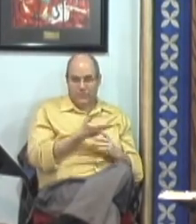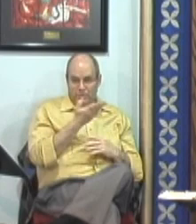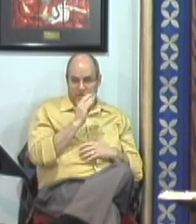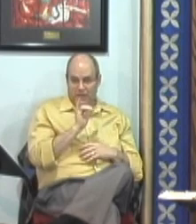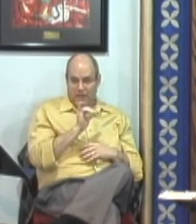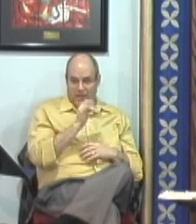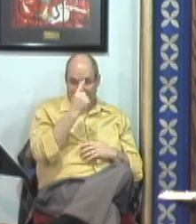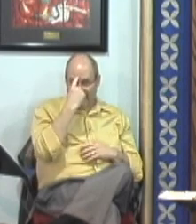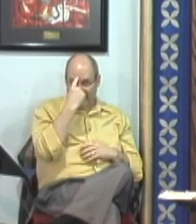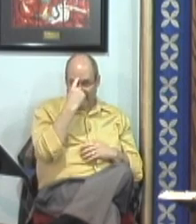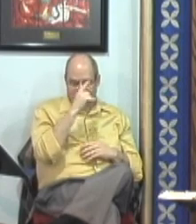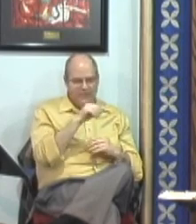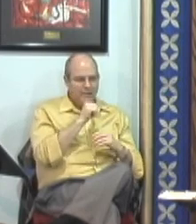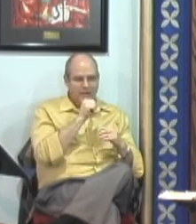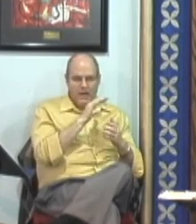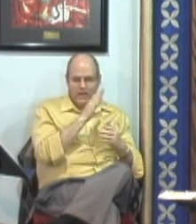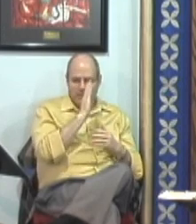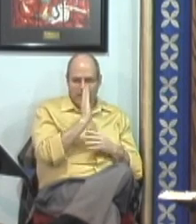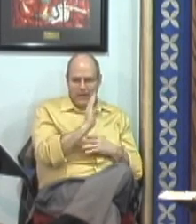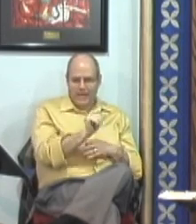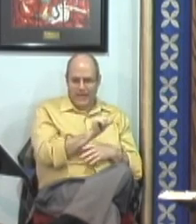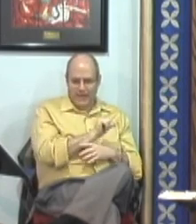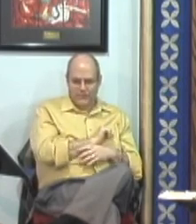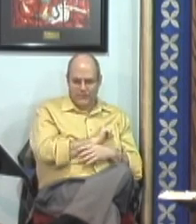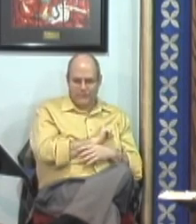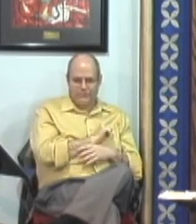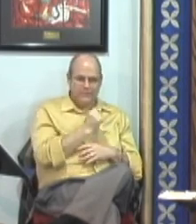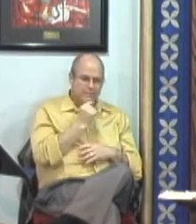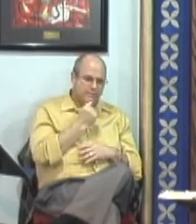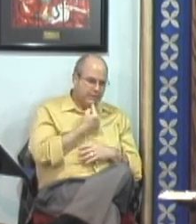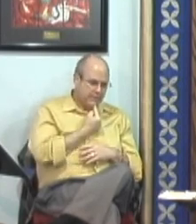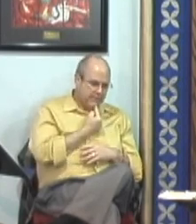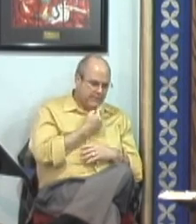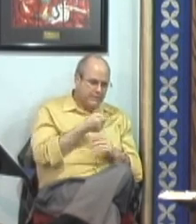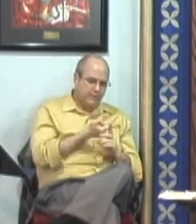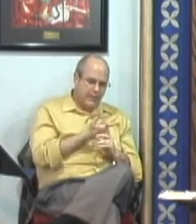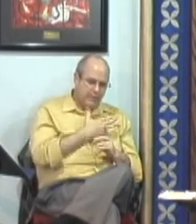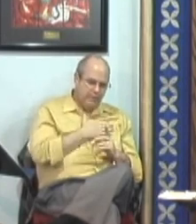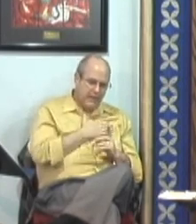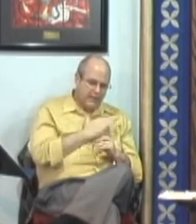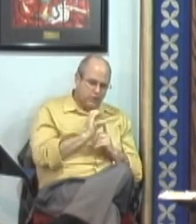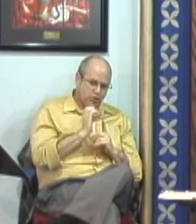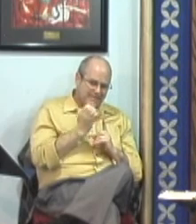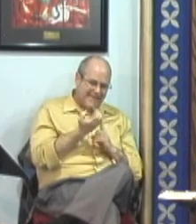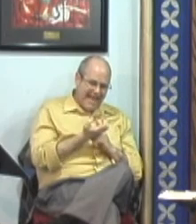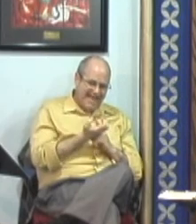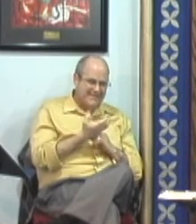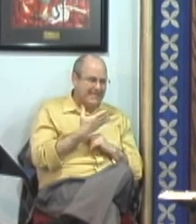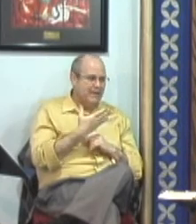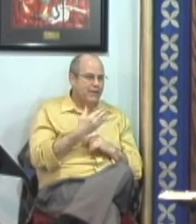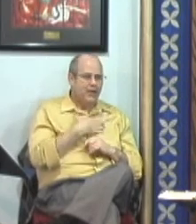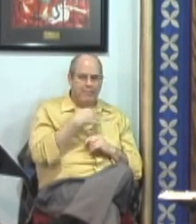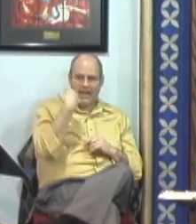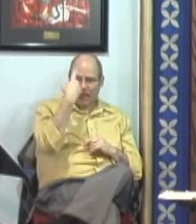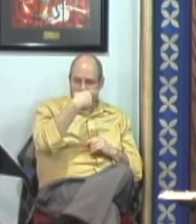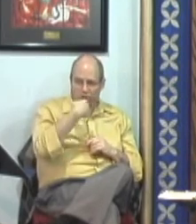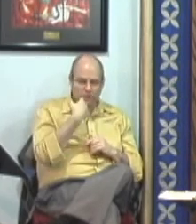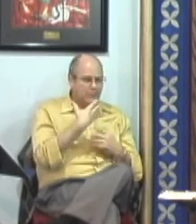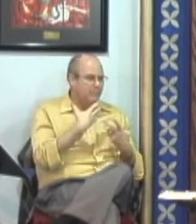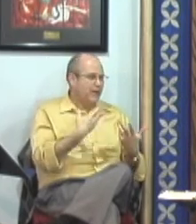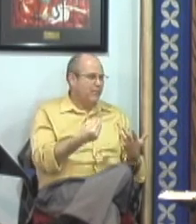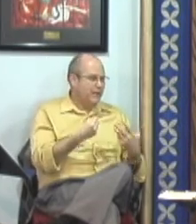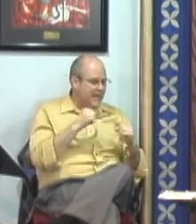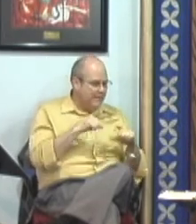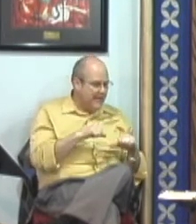thoughts? They're all ungodly attitudes. Bitterness about my circumstances, about my looks, about my